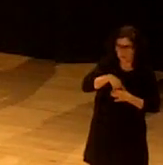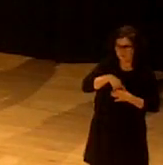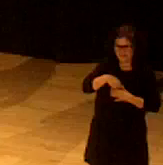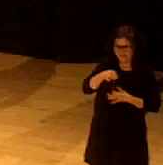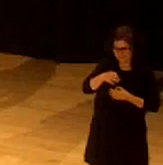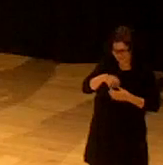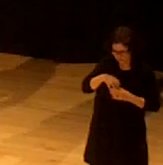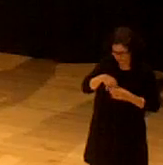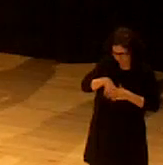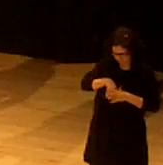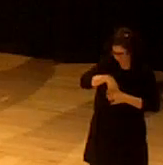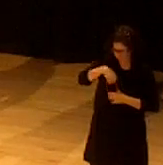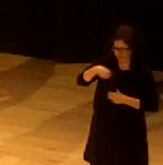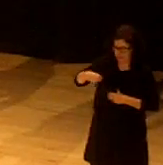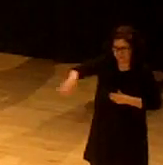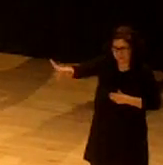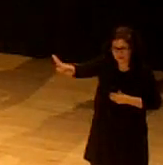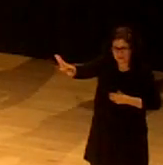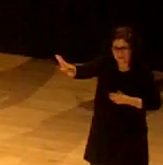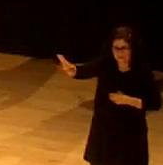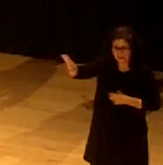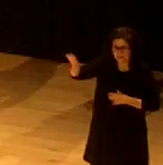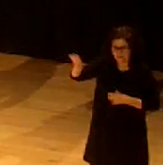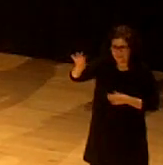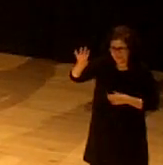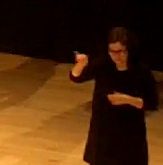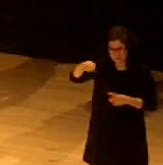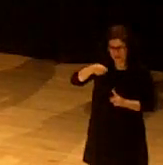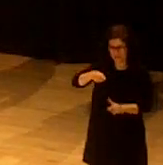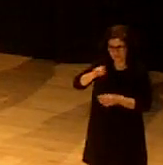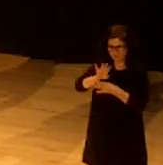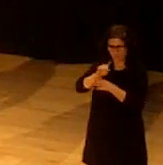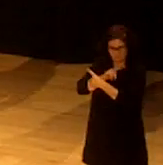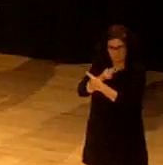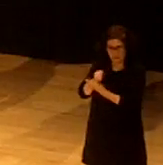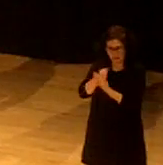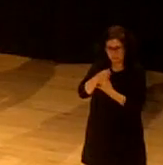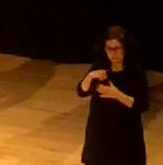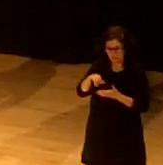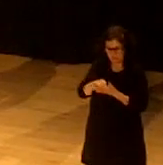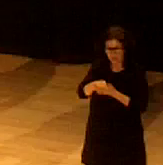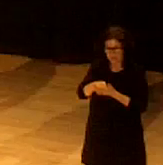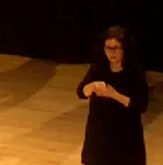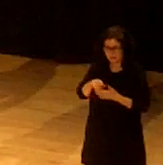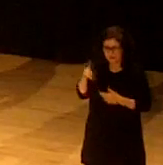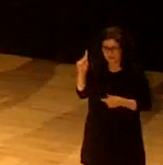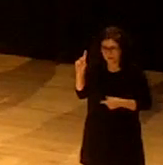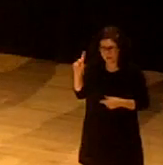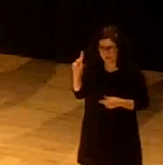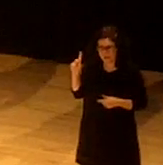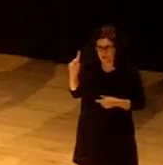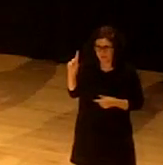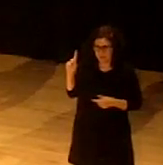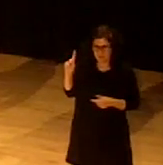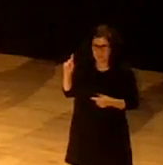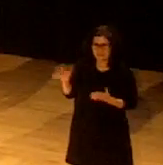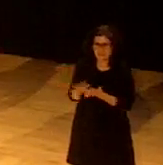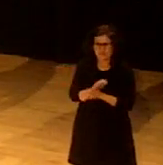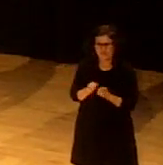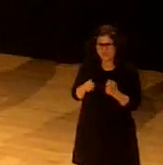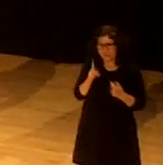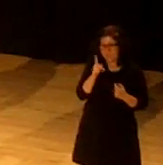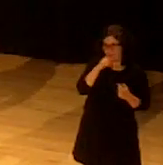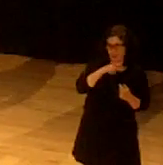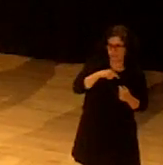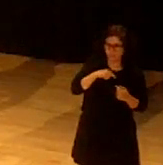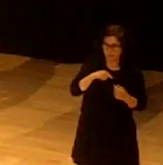one of the powers of this film, is that it leaves me with this sense of like, oh yeah, it like shatters this myth that here,